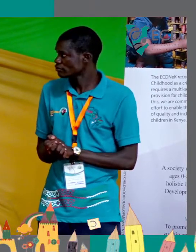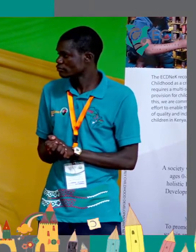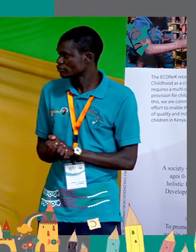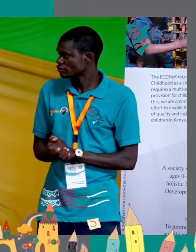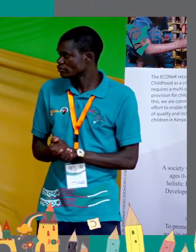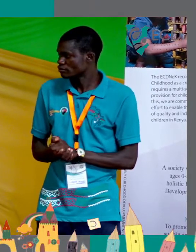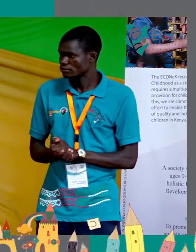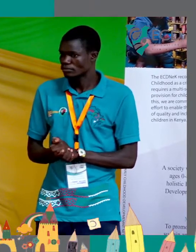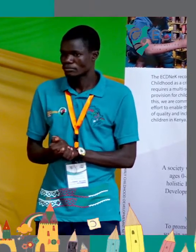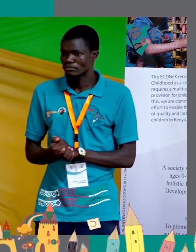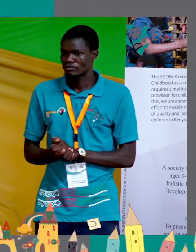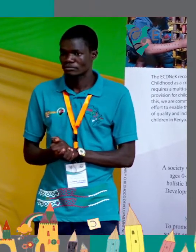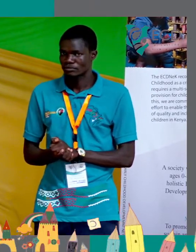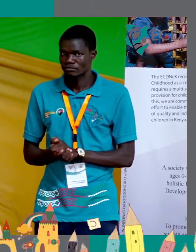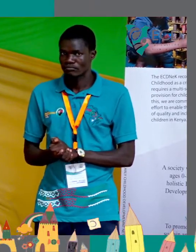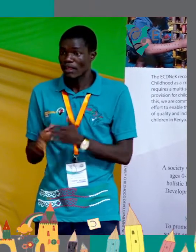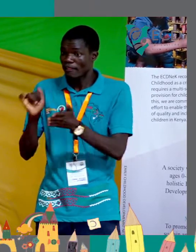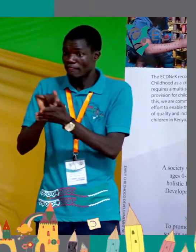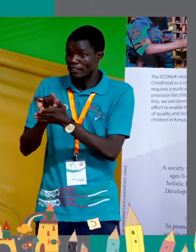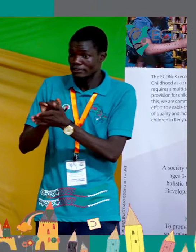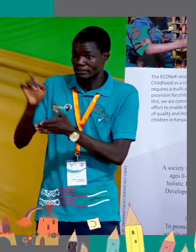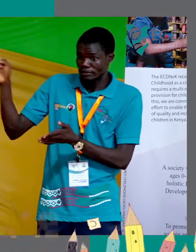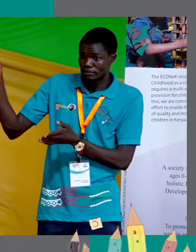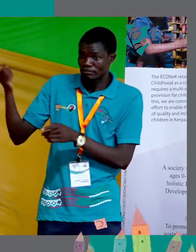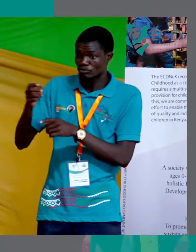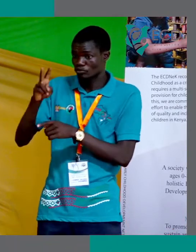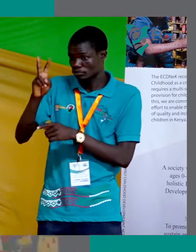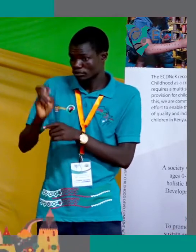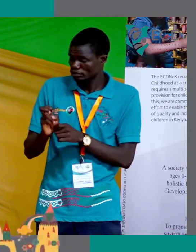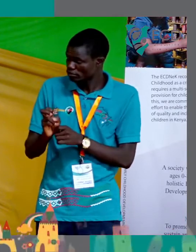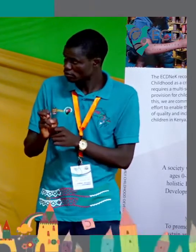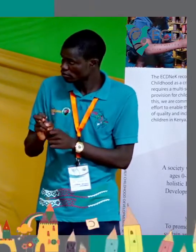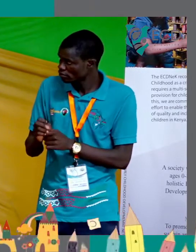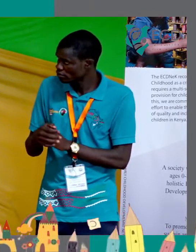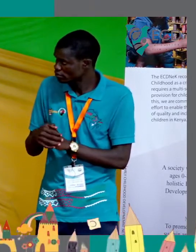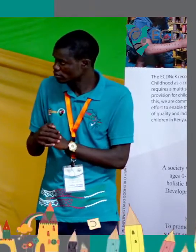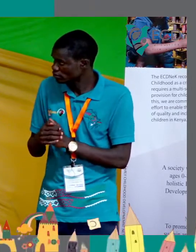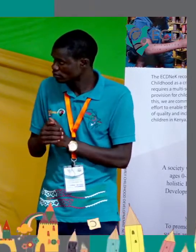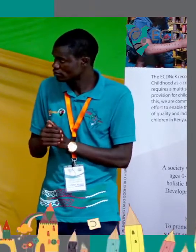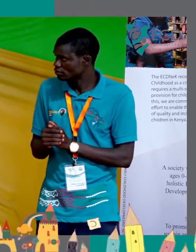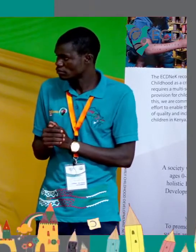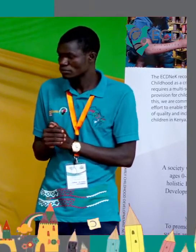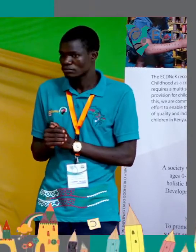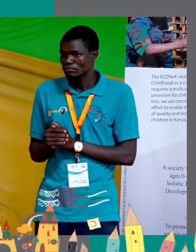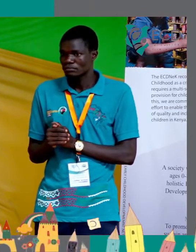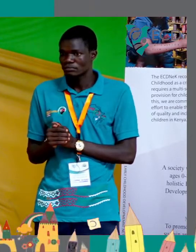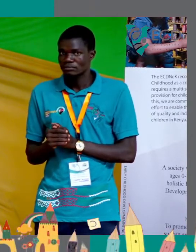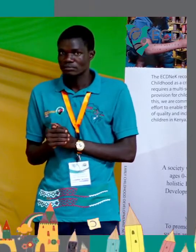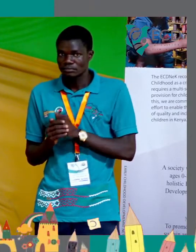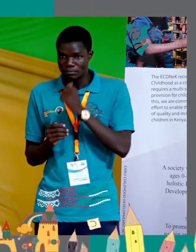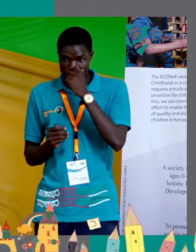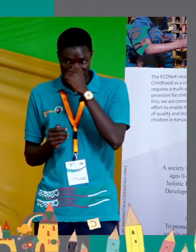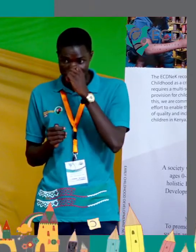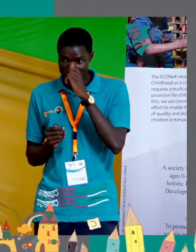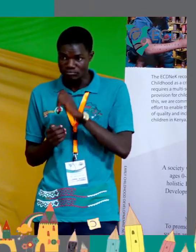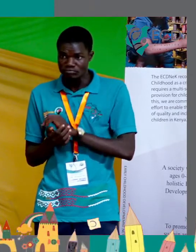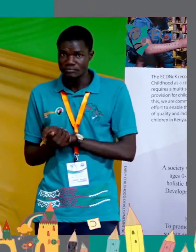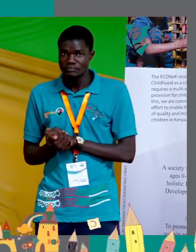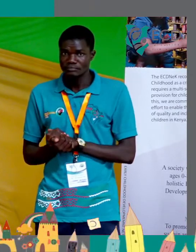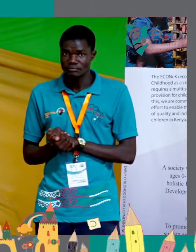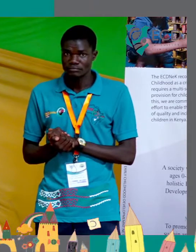Survey of 2014. We plan to conduct one next year, so we'll see how we've